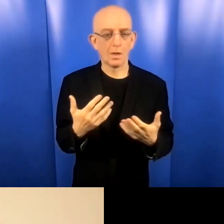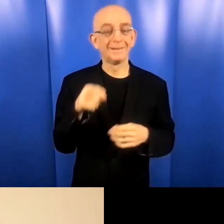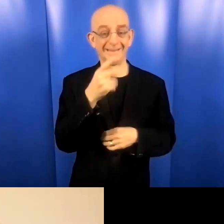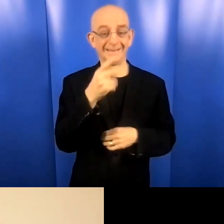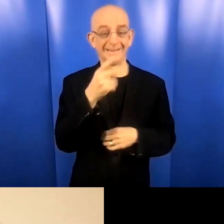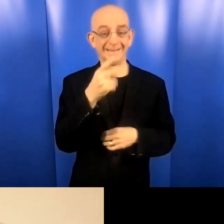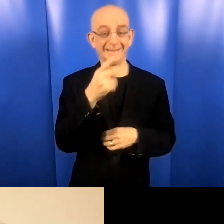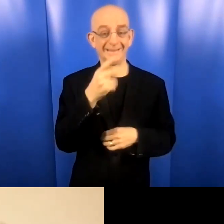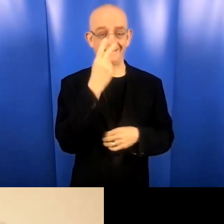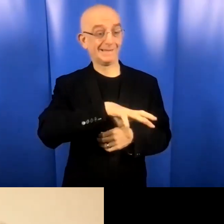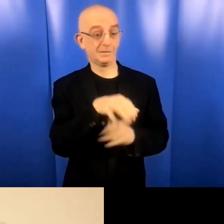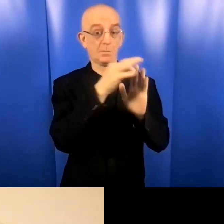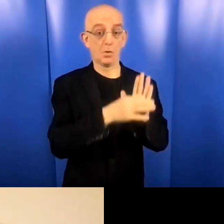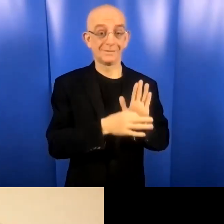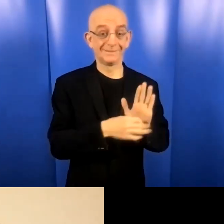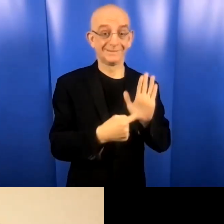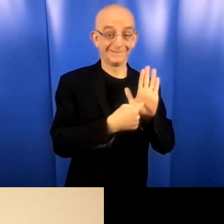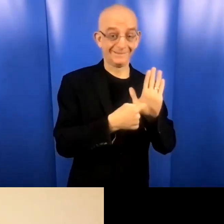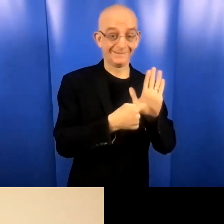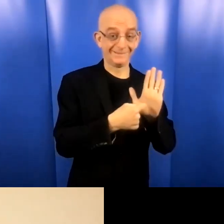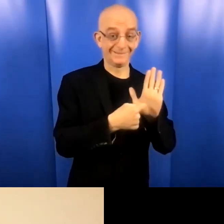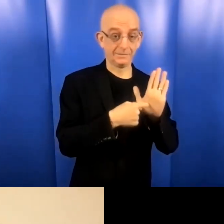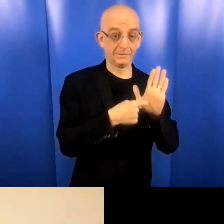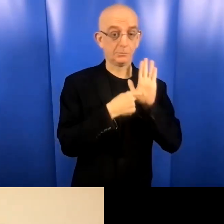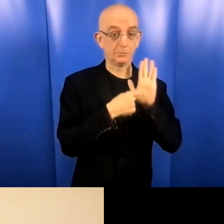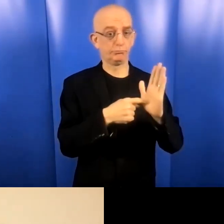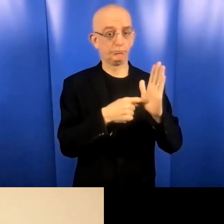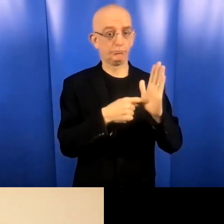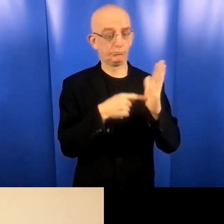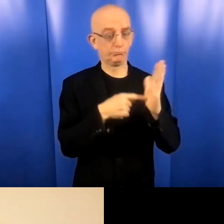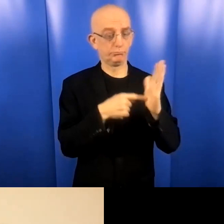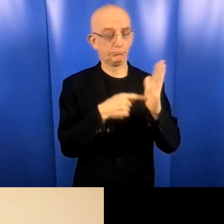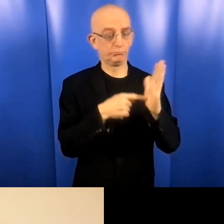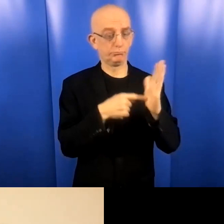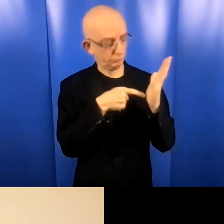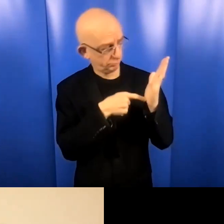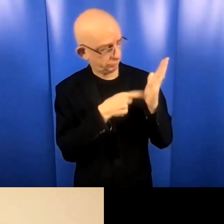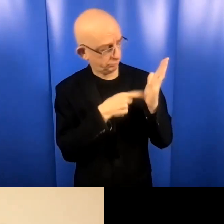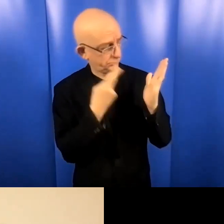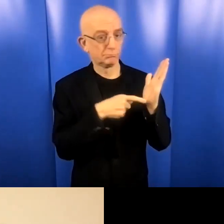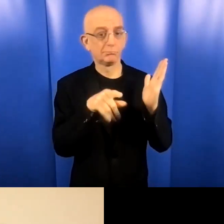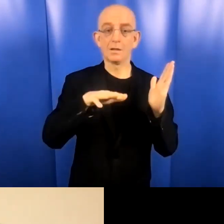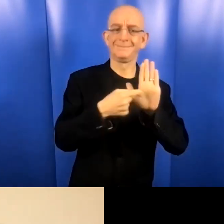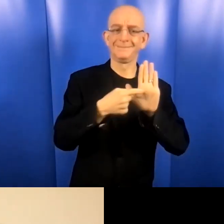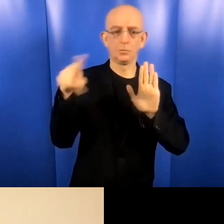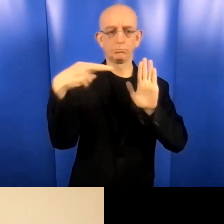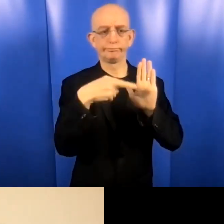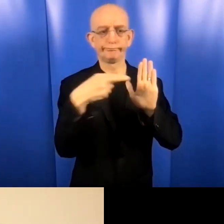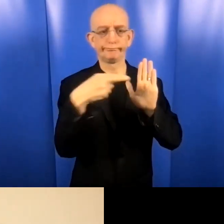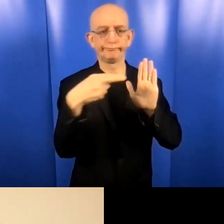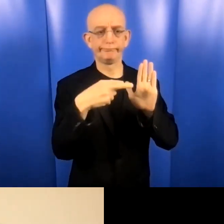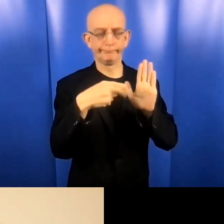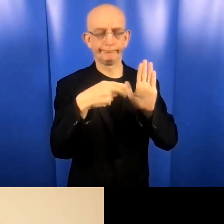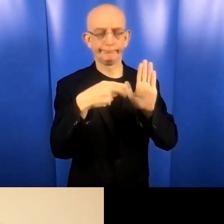are framed in a very monolithic. It is framed in a single linear approach that does not address